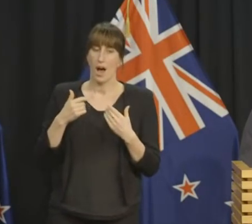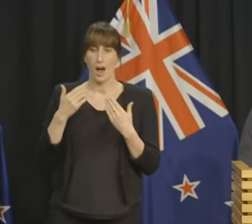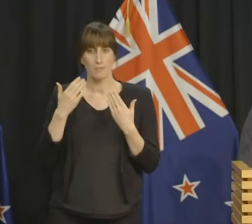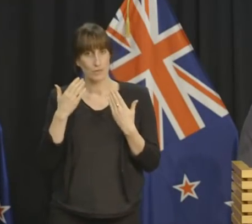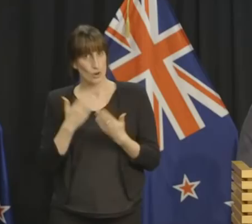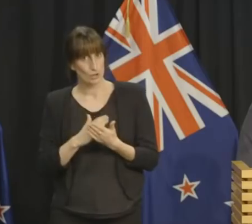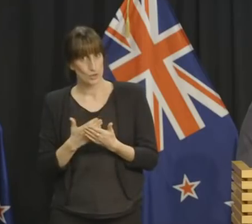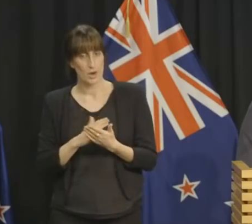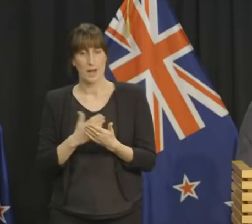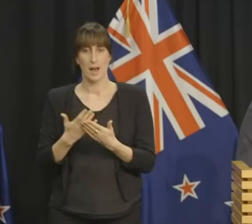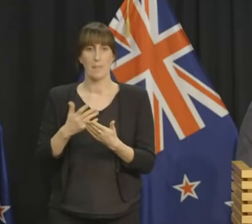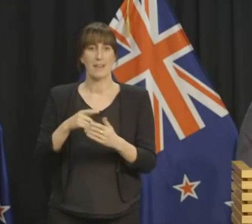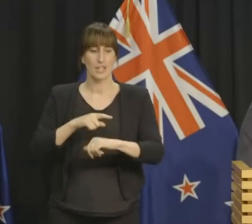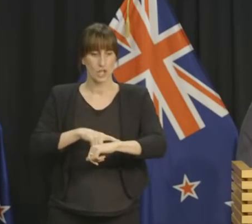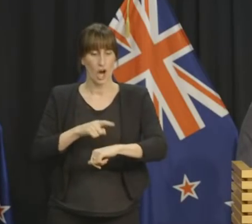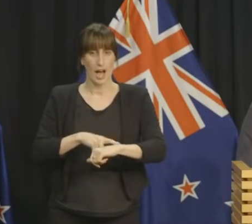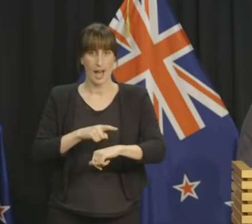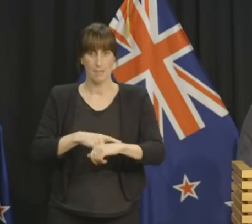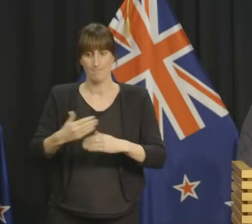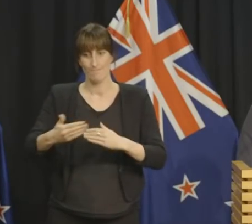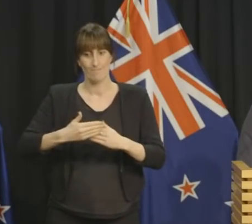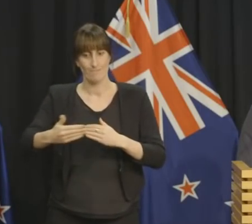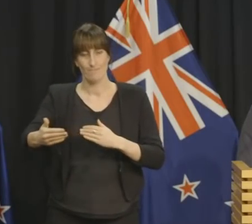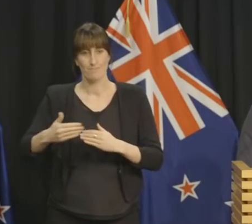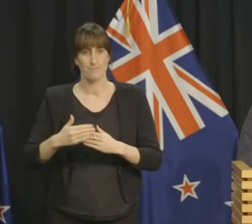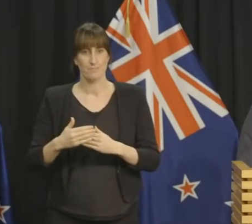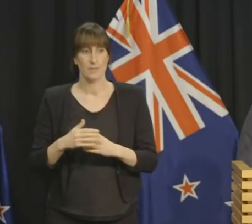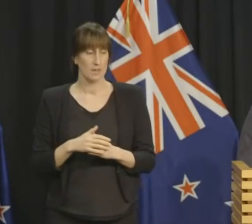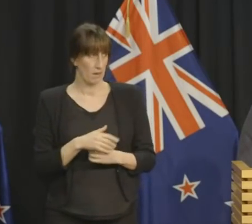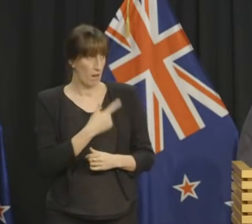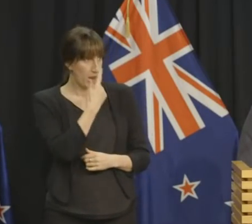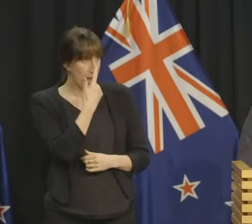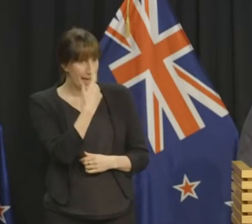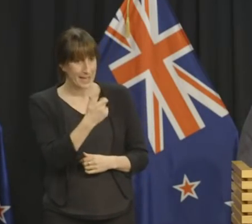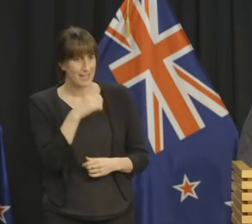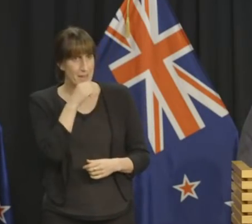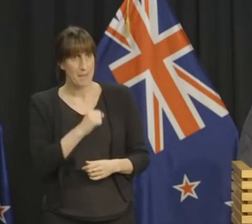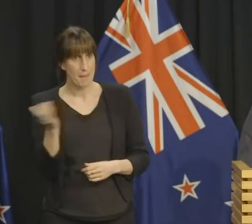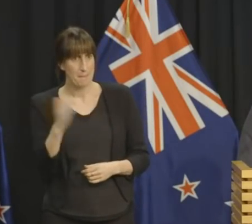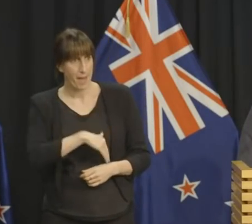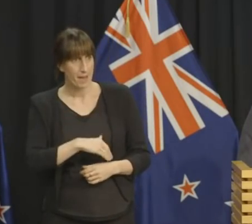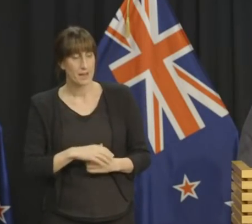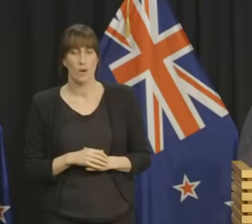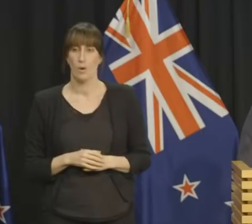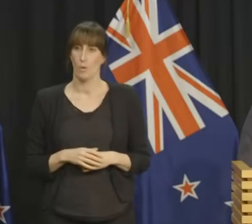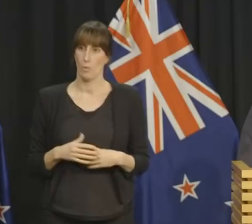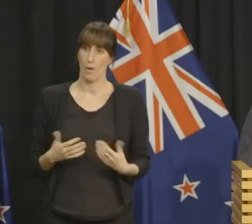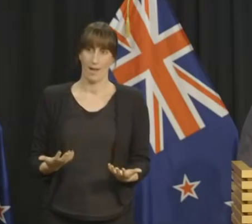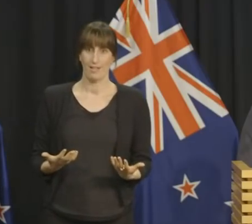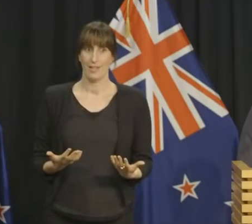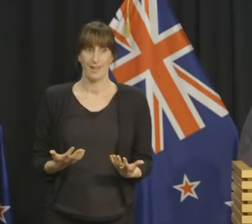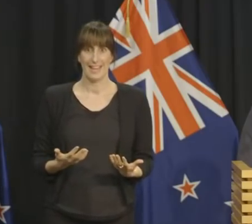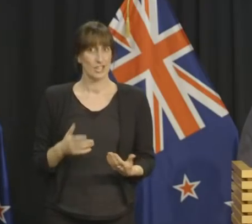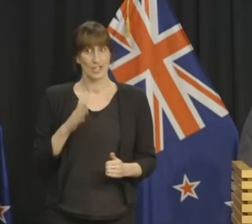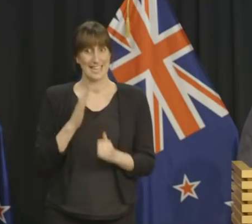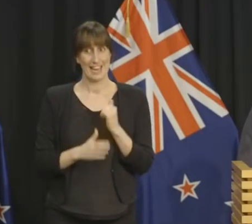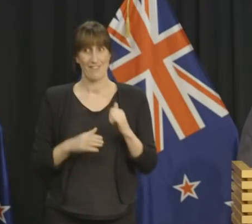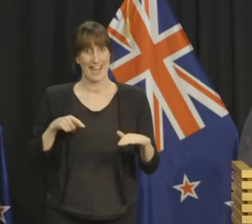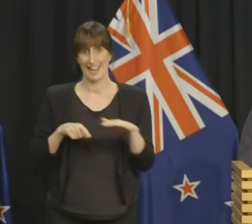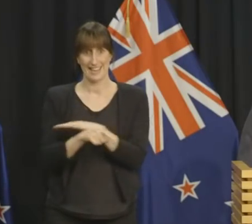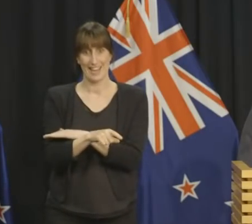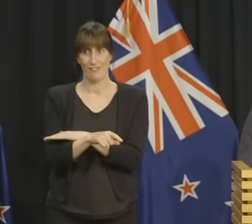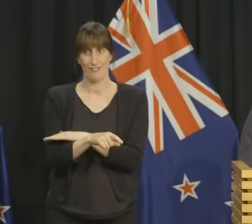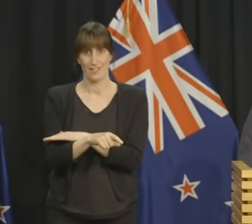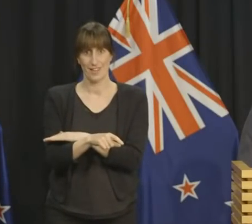lucky he came back, aren't you? Look, I think he should not have left the facility in the first place. He broke the law in doing